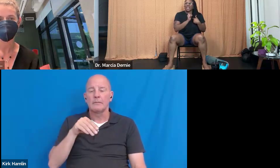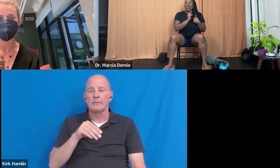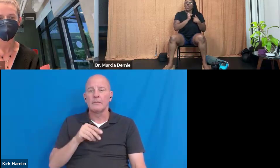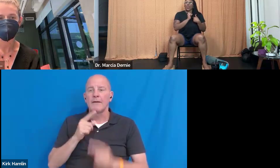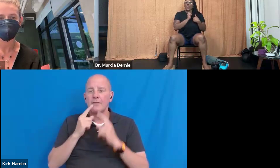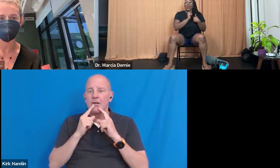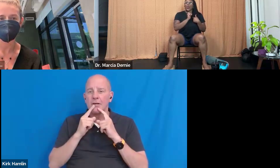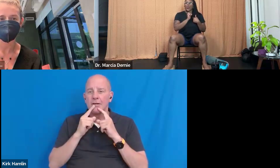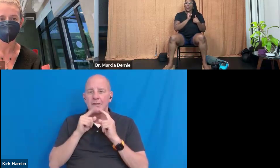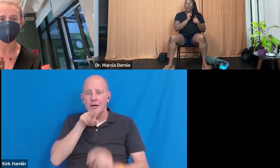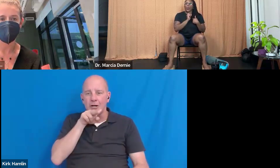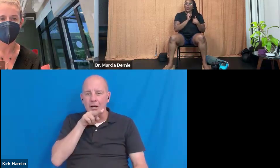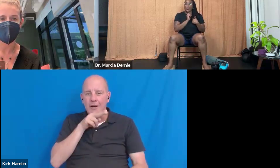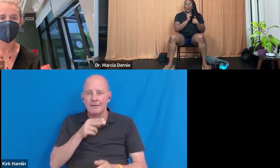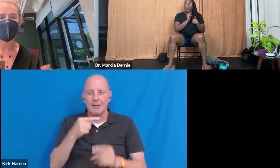if you can.